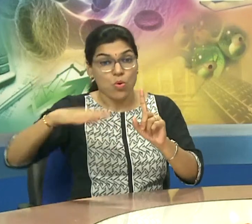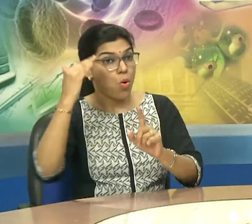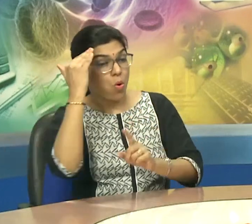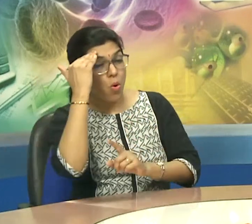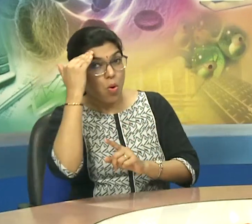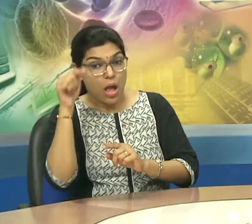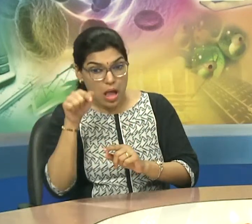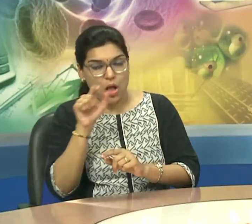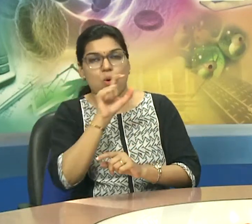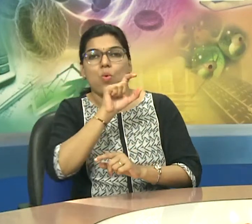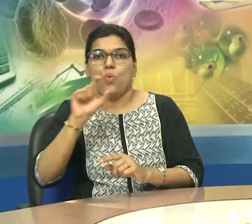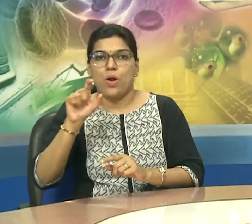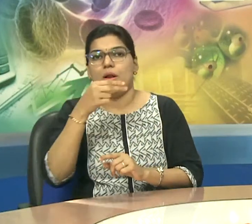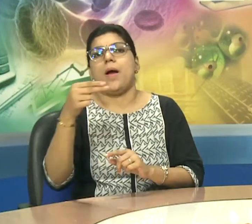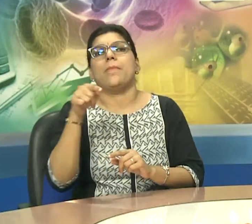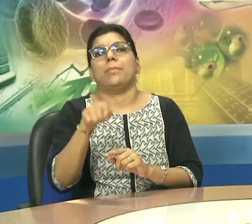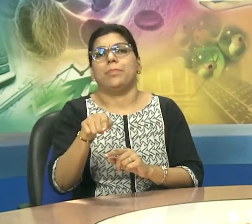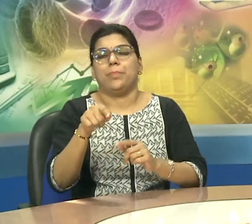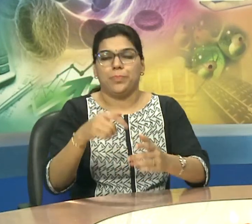well known persons.